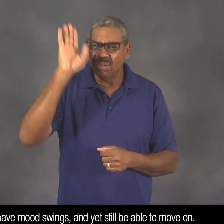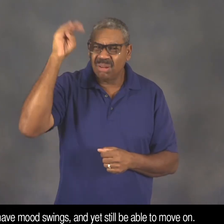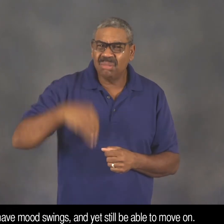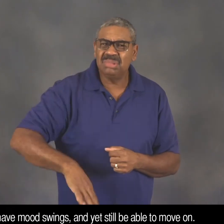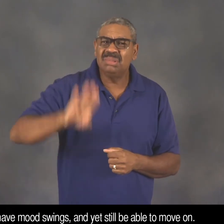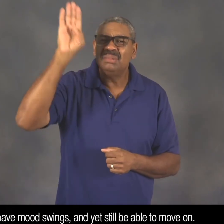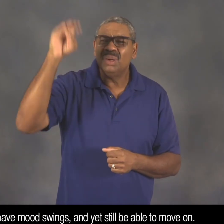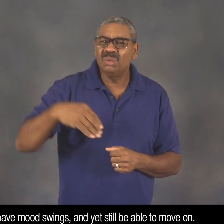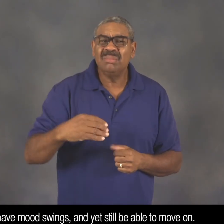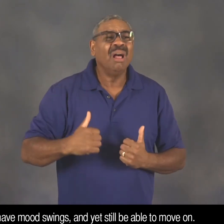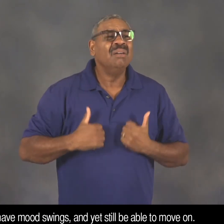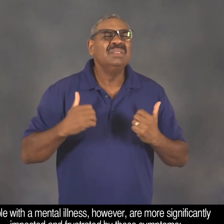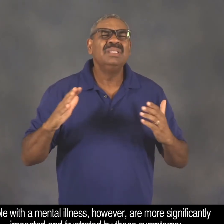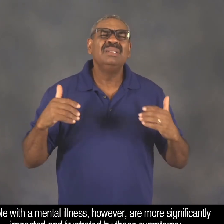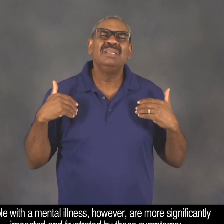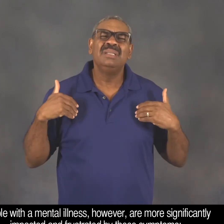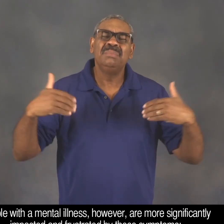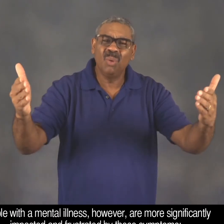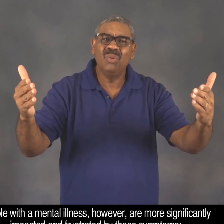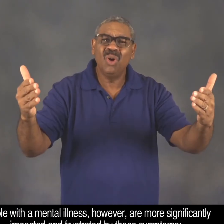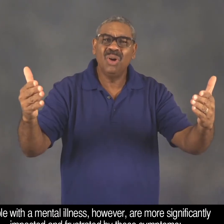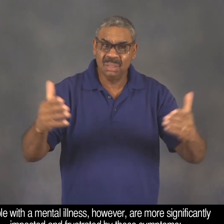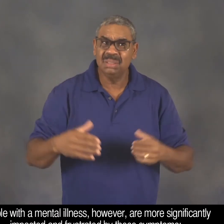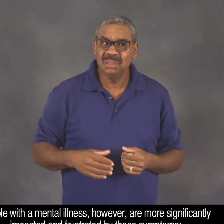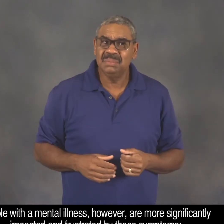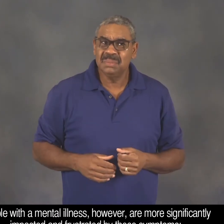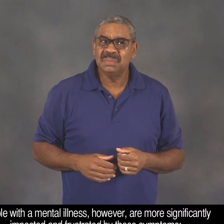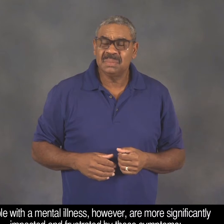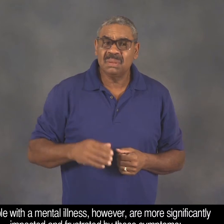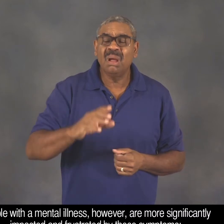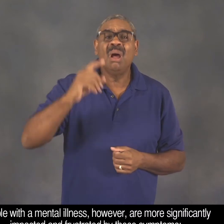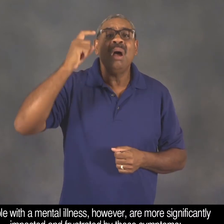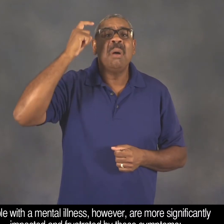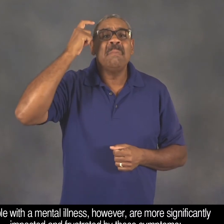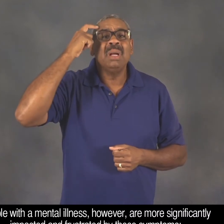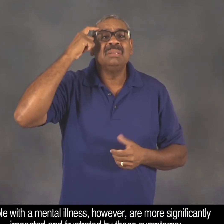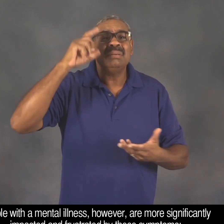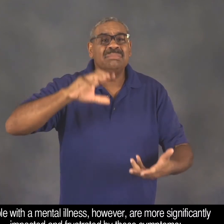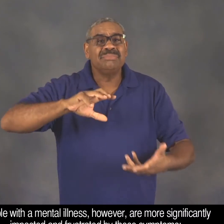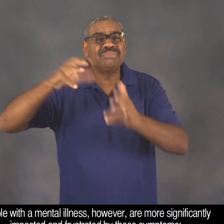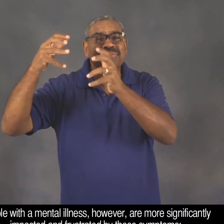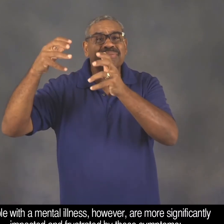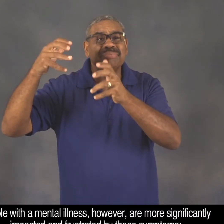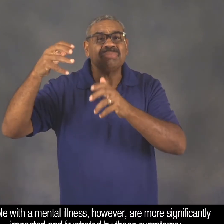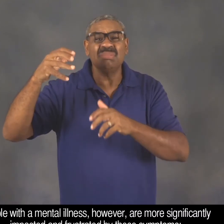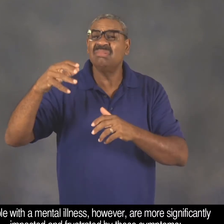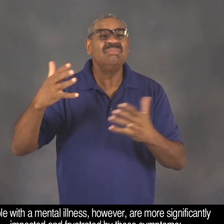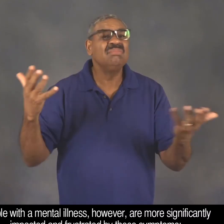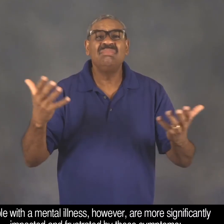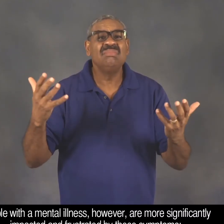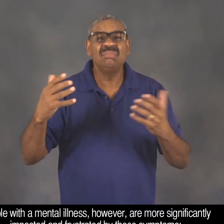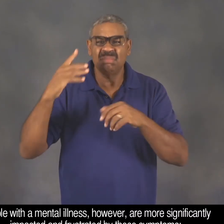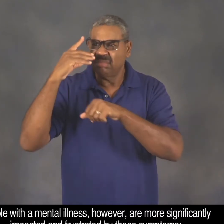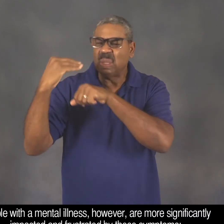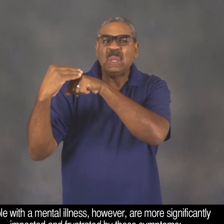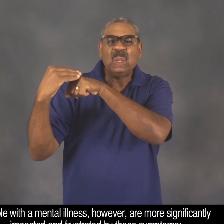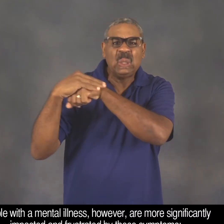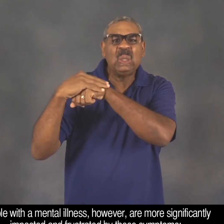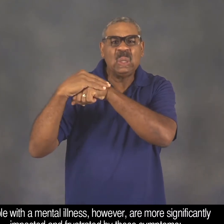to move on. People with a mental illness, however, are more significantly impacted and frustrated by